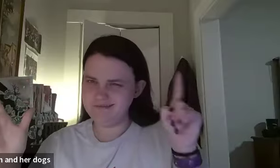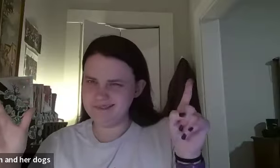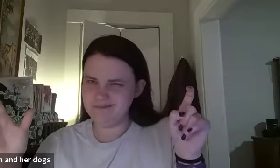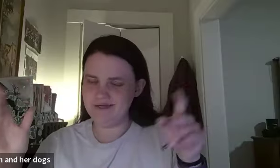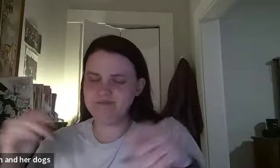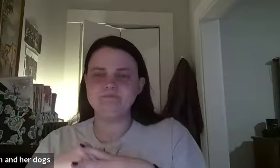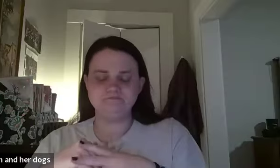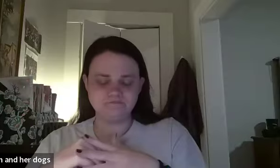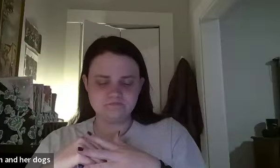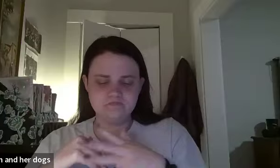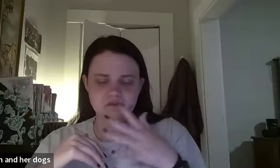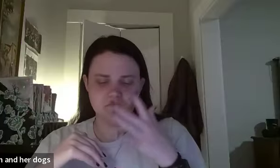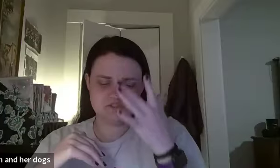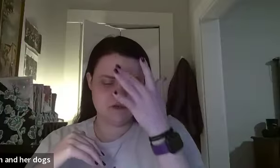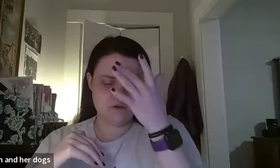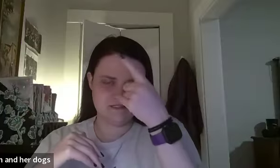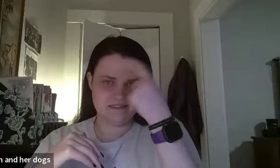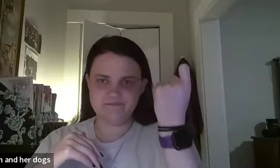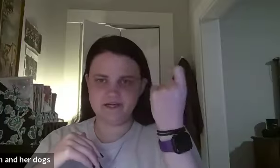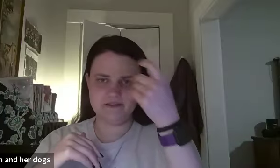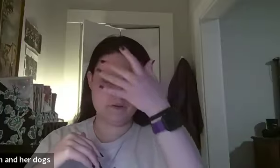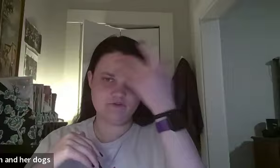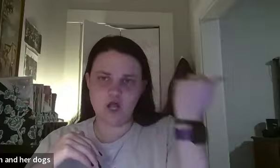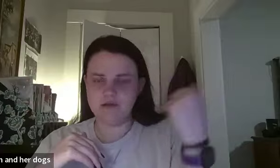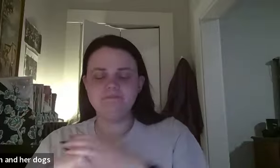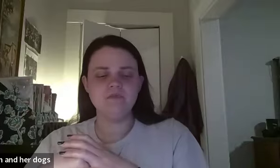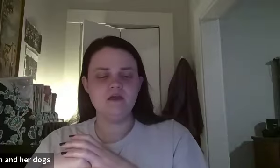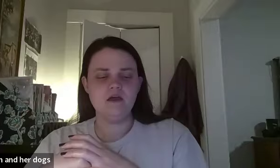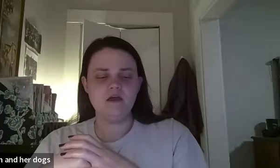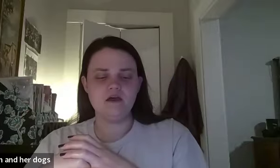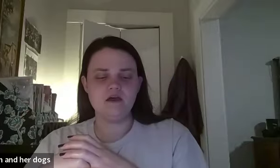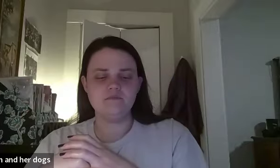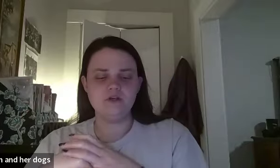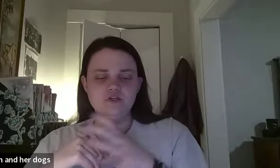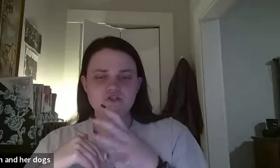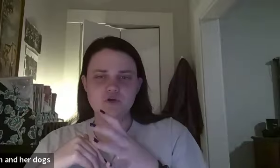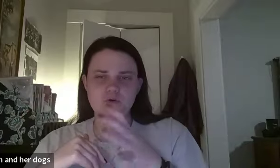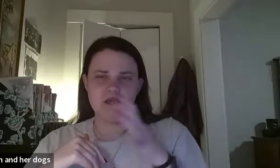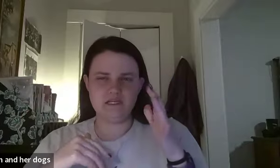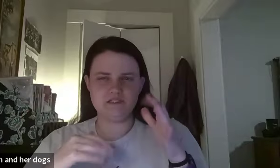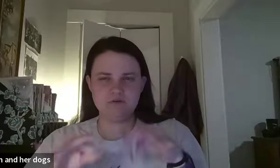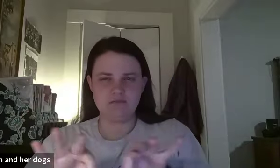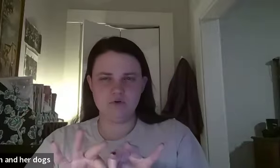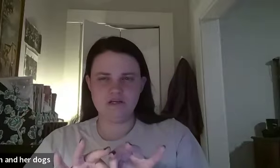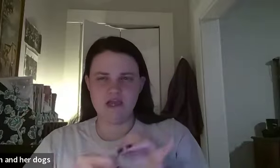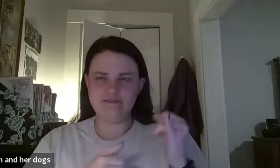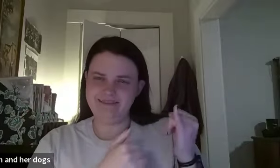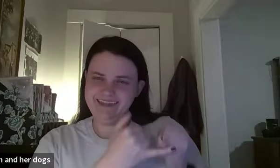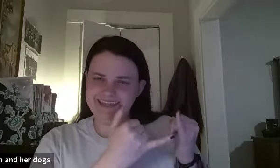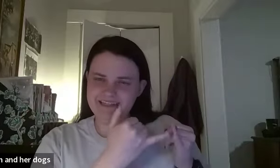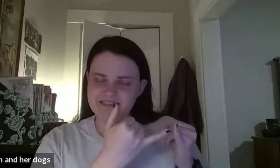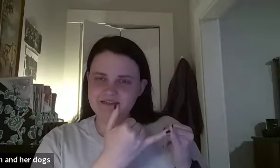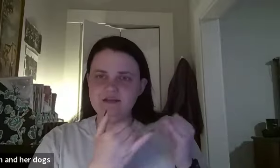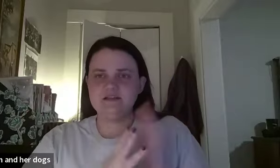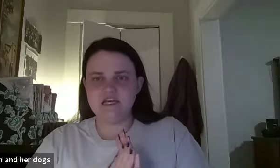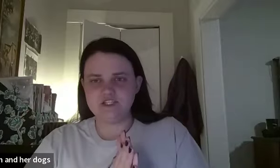forgotten sometimes. So I said because, but forgotten. So it is really important to have it at the end because that